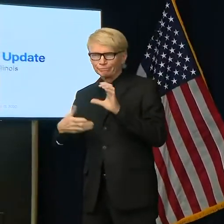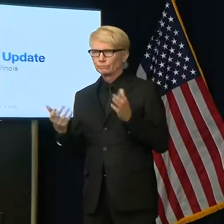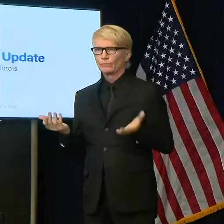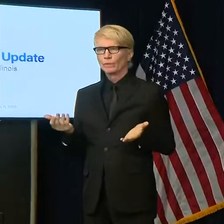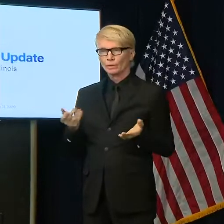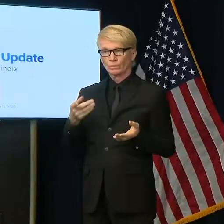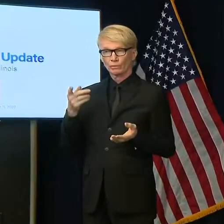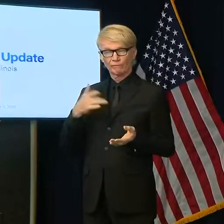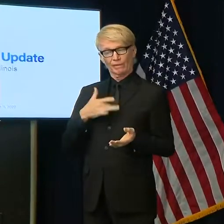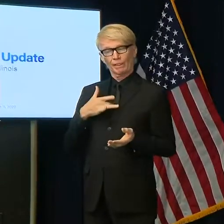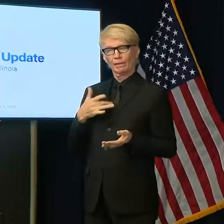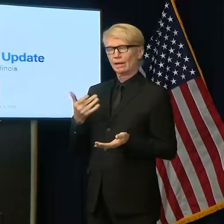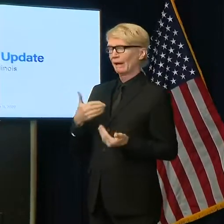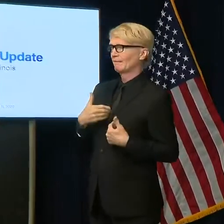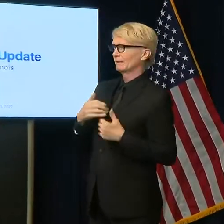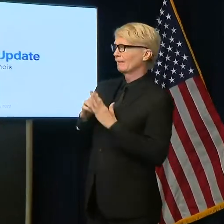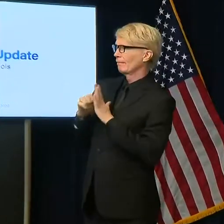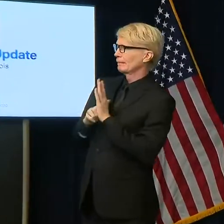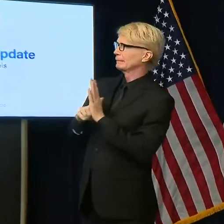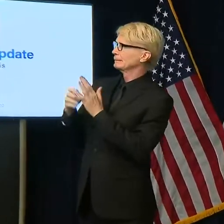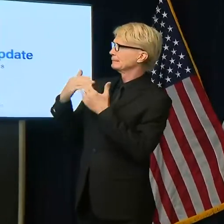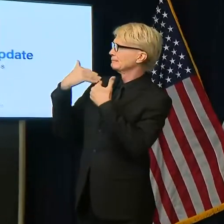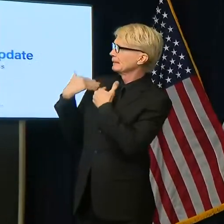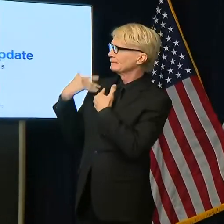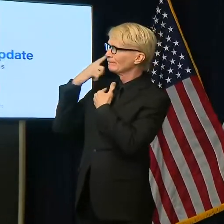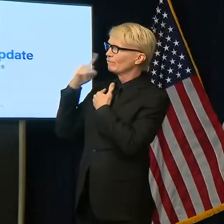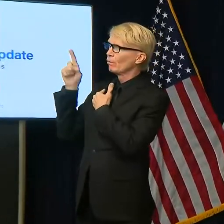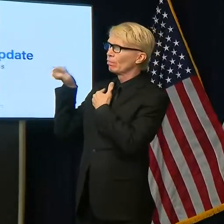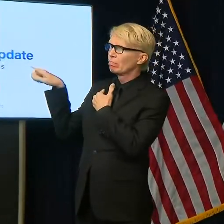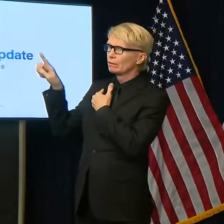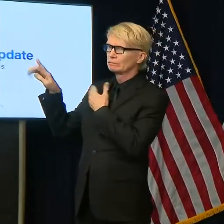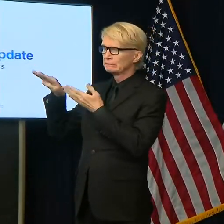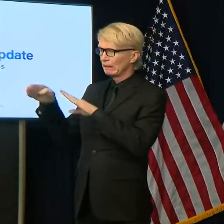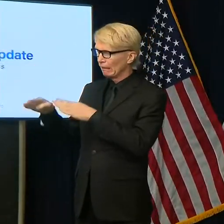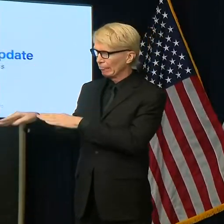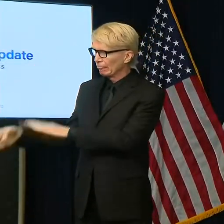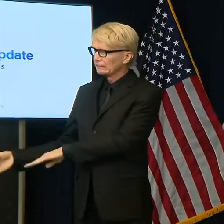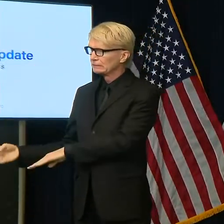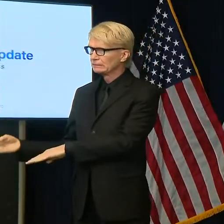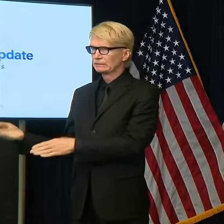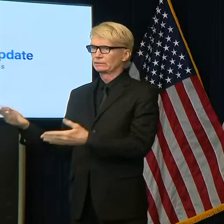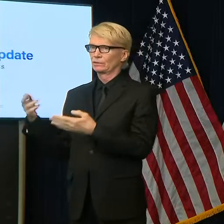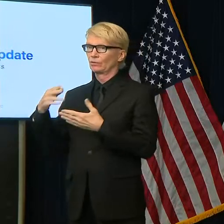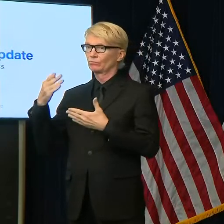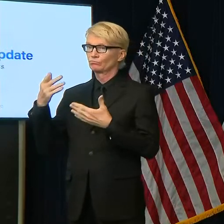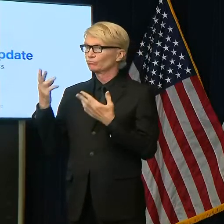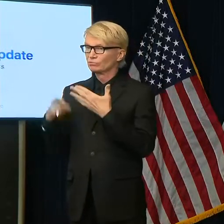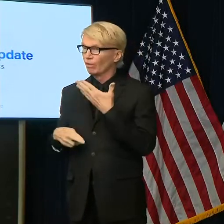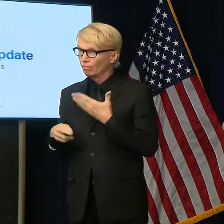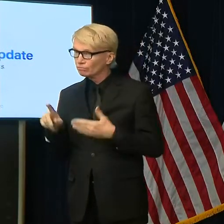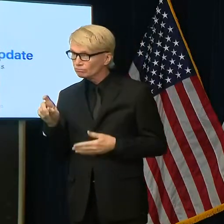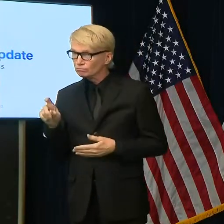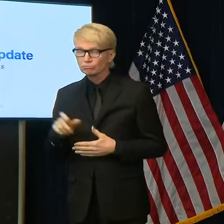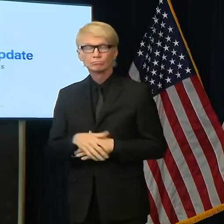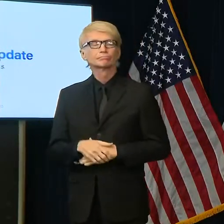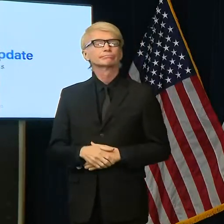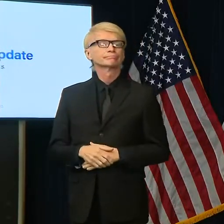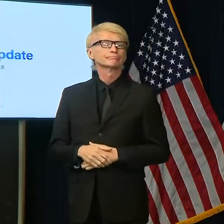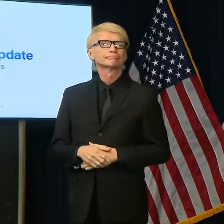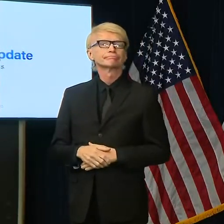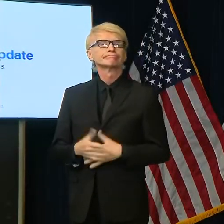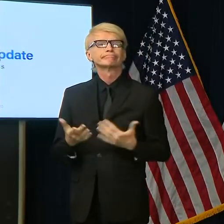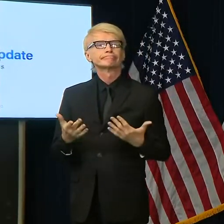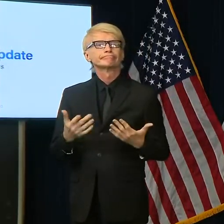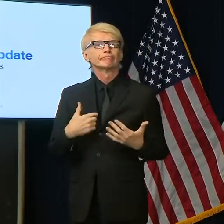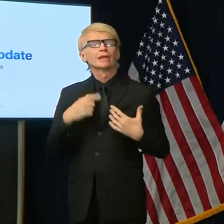any moral responsibility for those deaths that occurred of those 33 veterans of LaSalle? Look, I bear